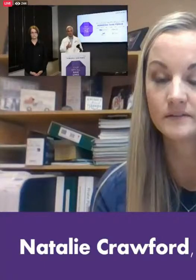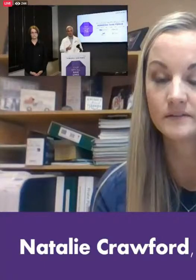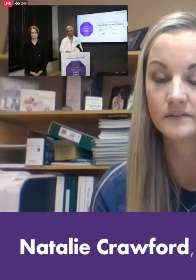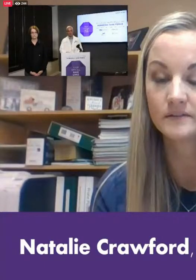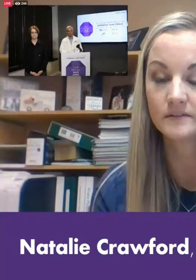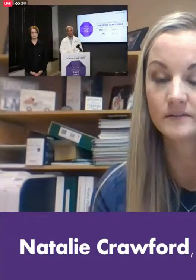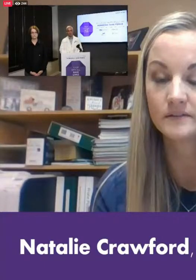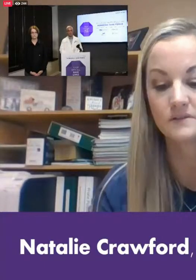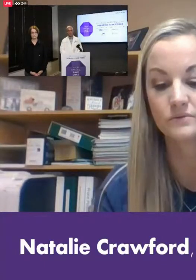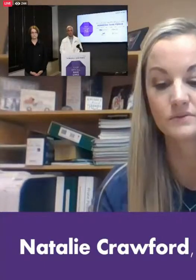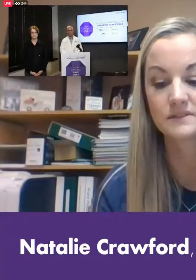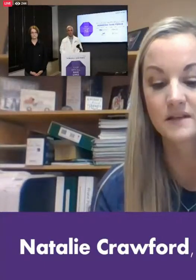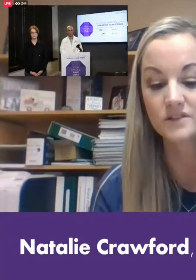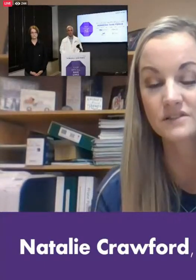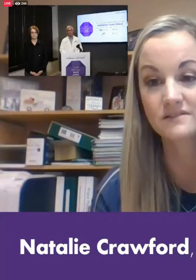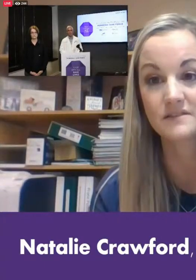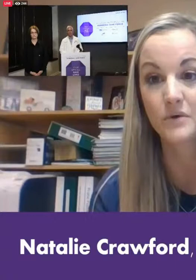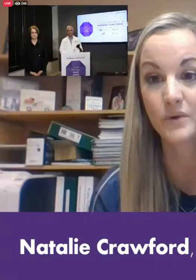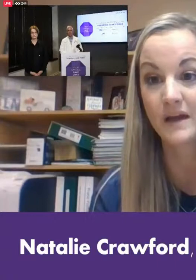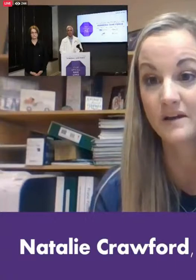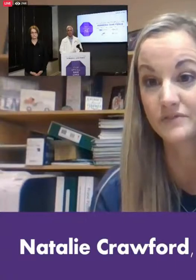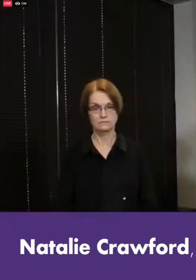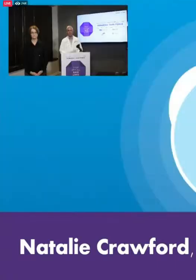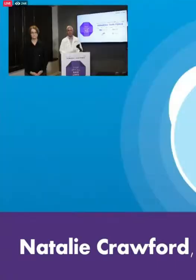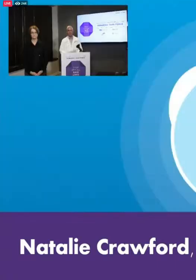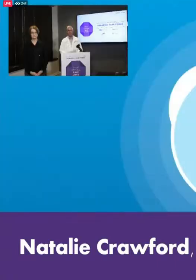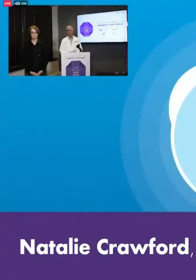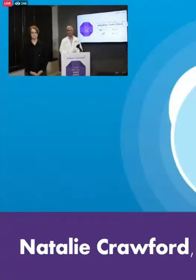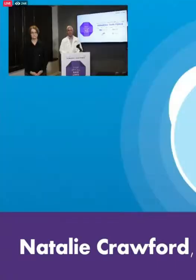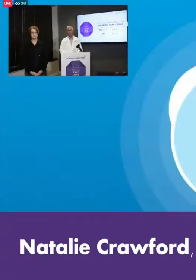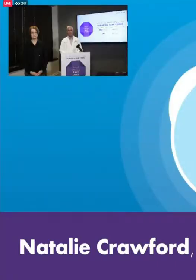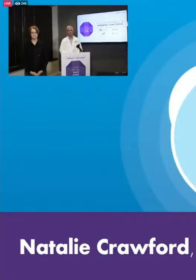And that leads me to discussions that we have